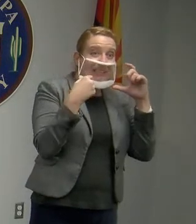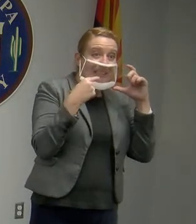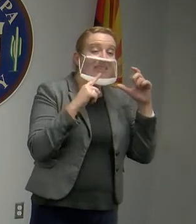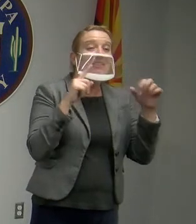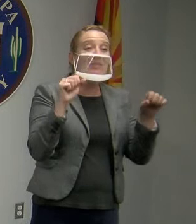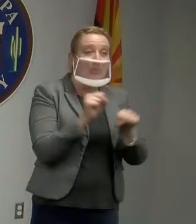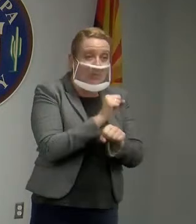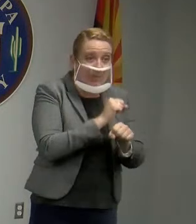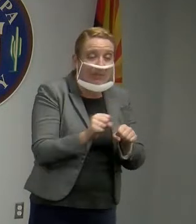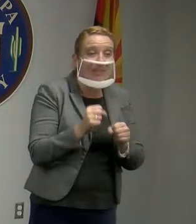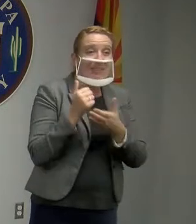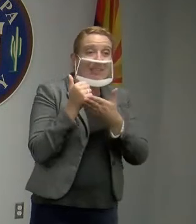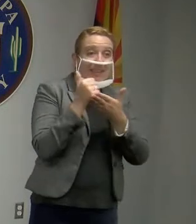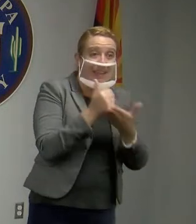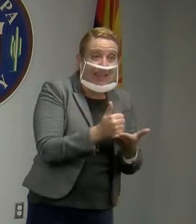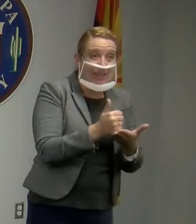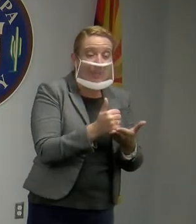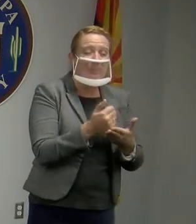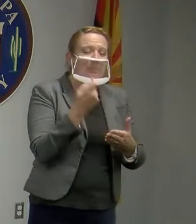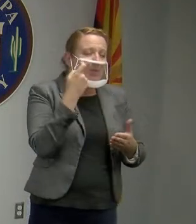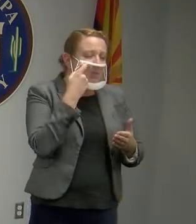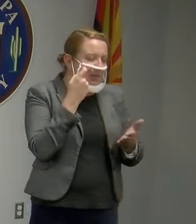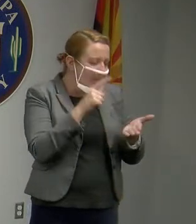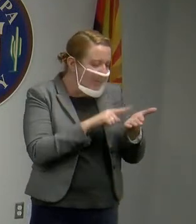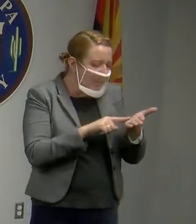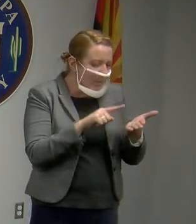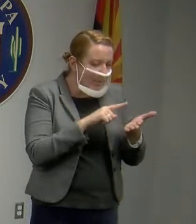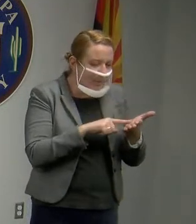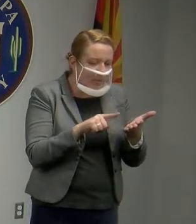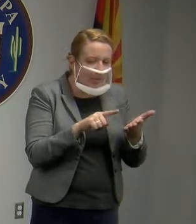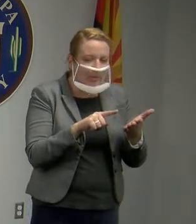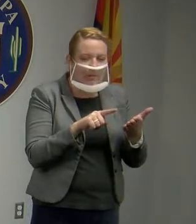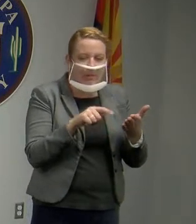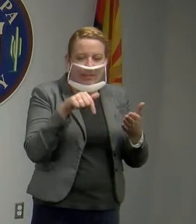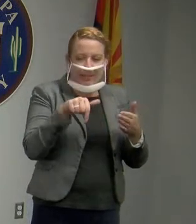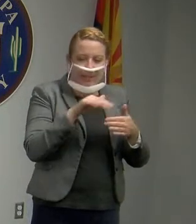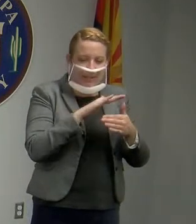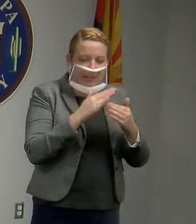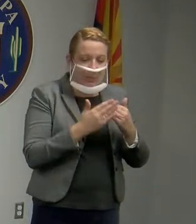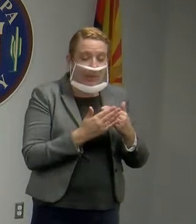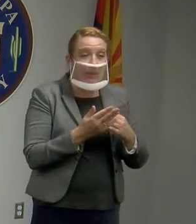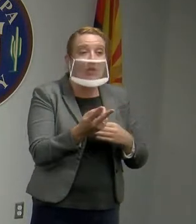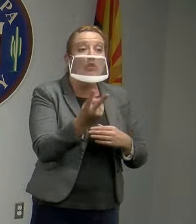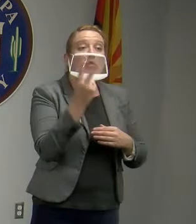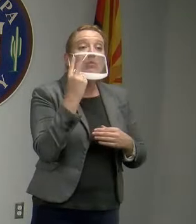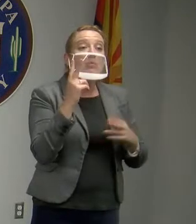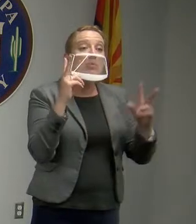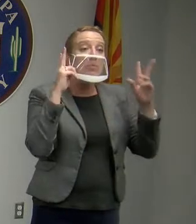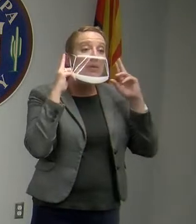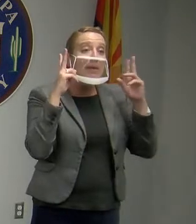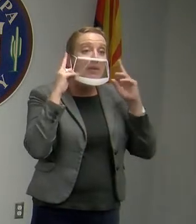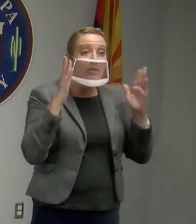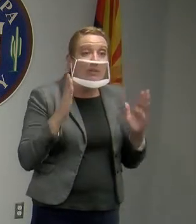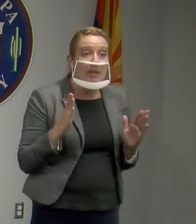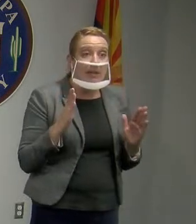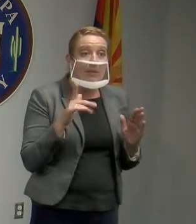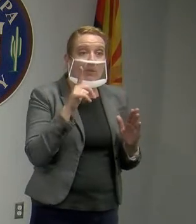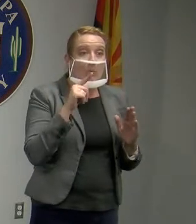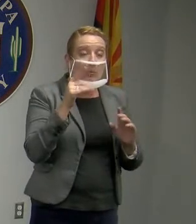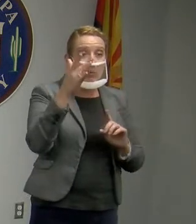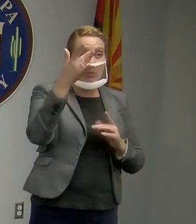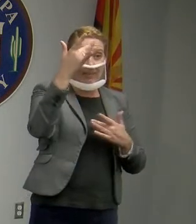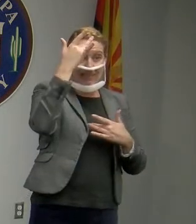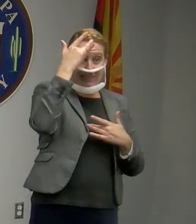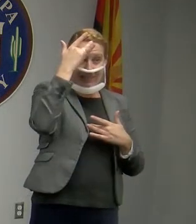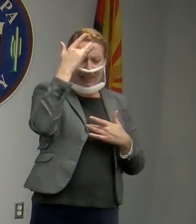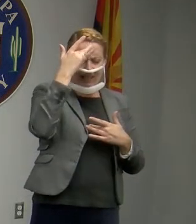these recent studies over the weekend, there was one with 2 hairstylists who actually were infected, and they looked at a number of